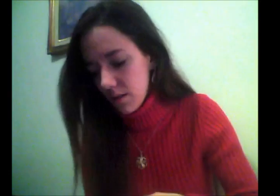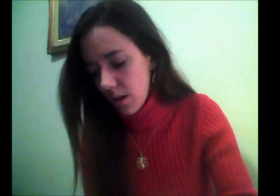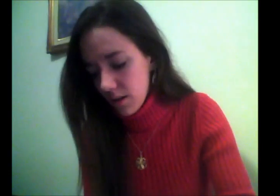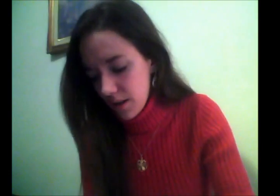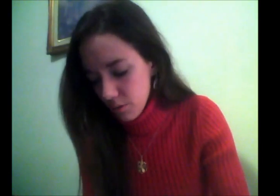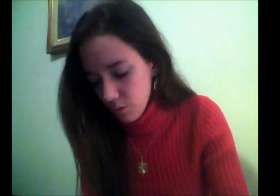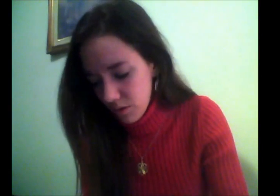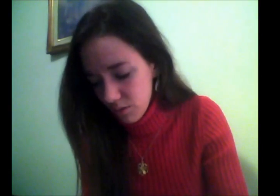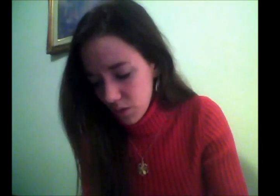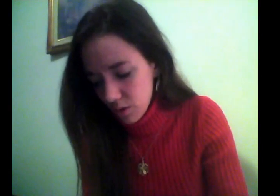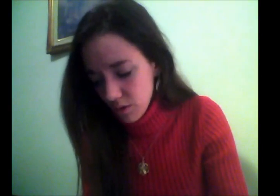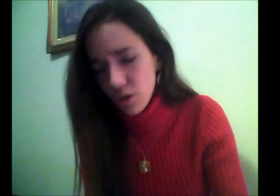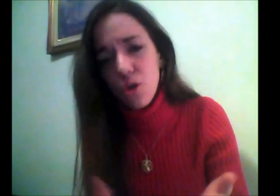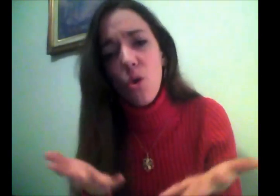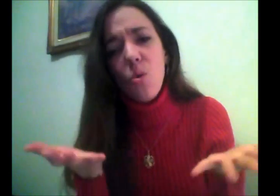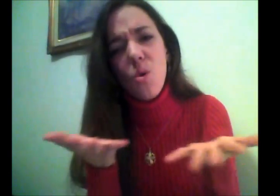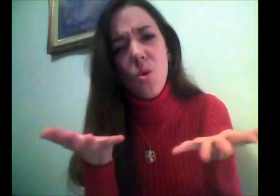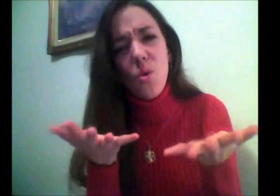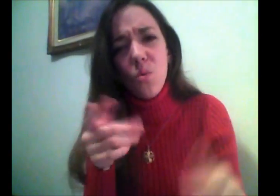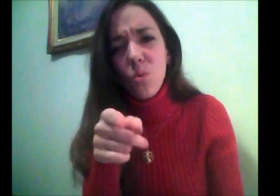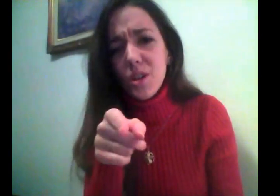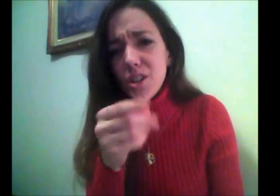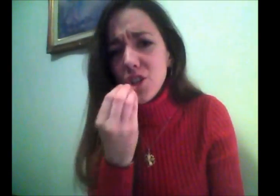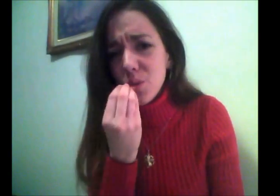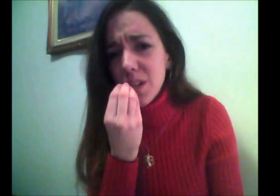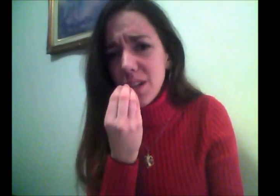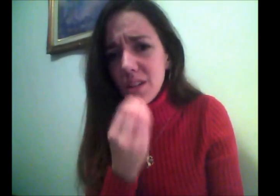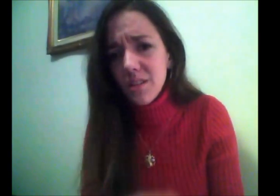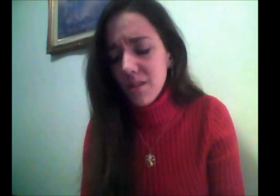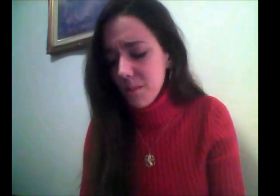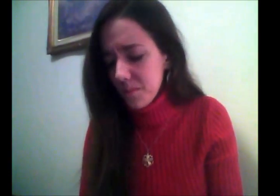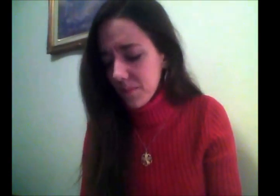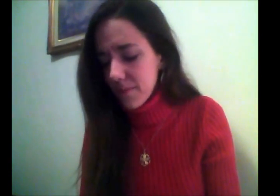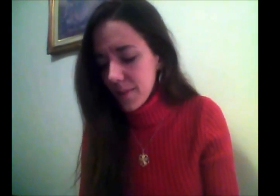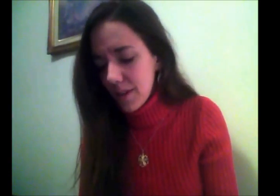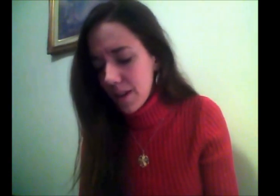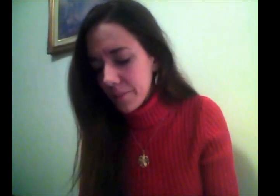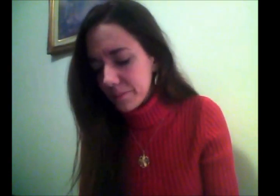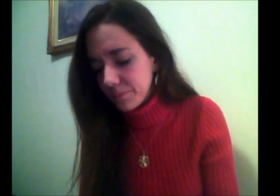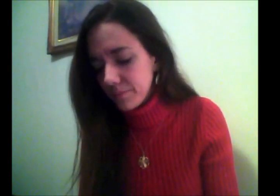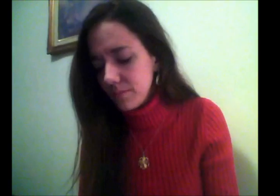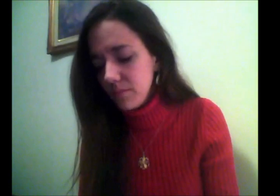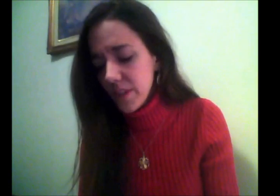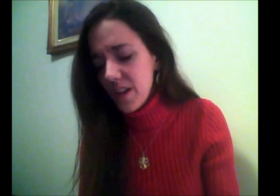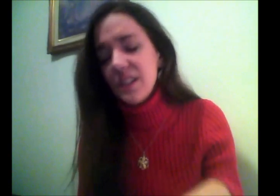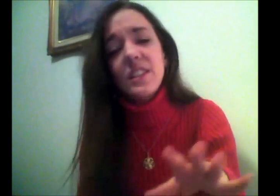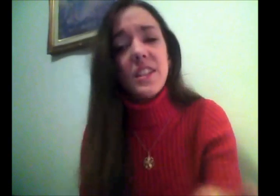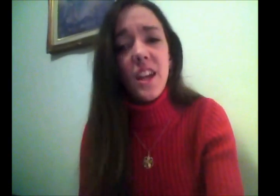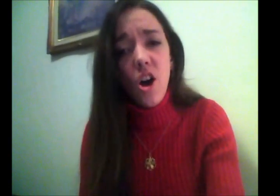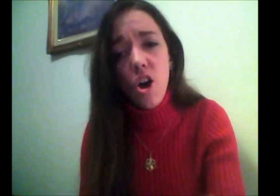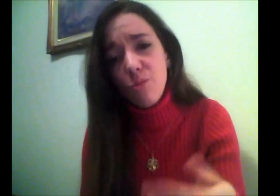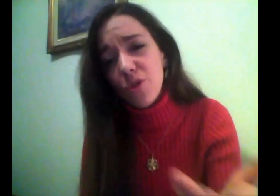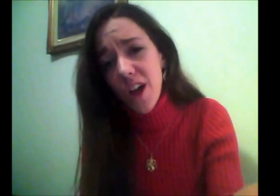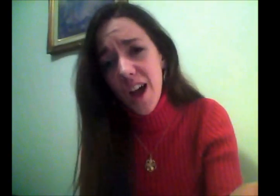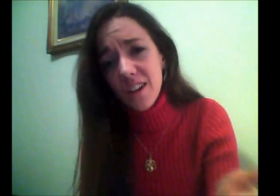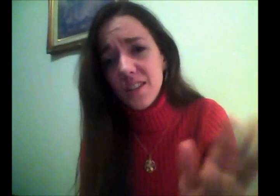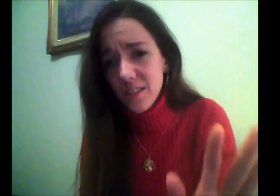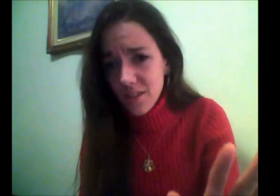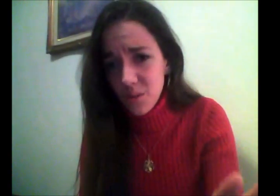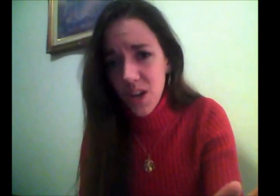it helps with confusion. So what did you eat? Okay. Stay calm, relax. It's okay.